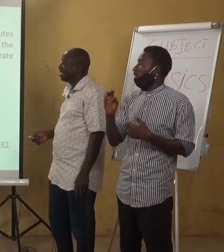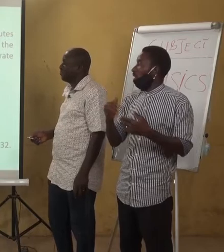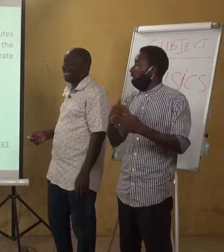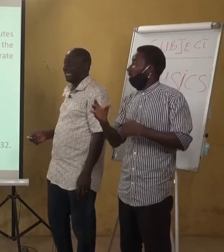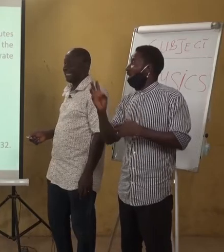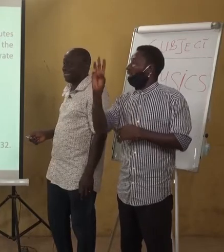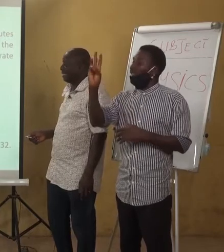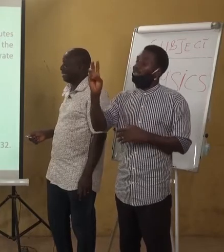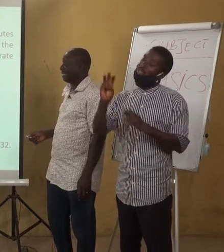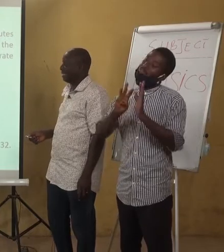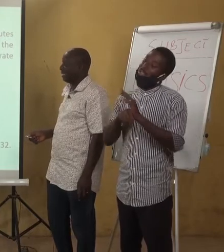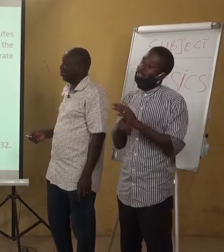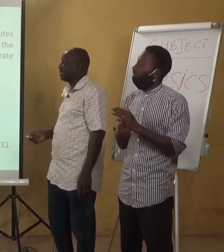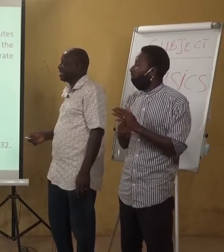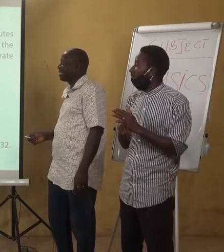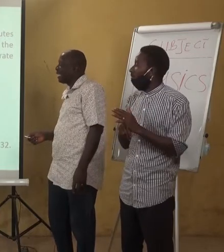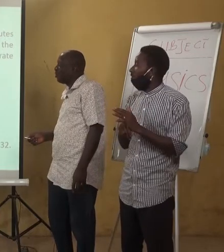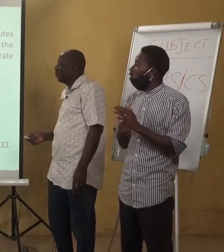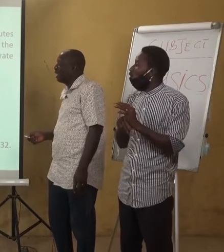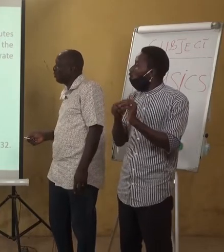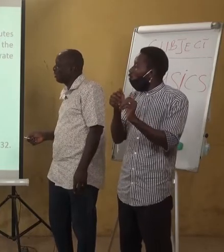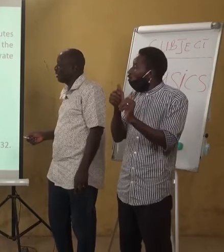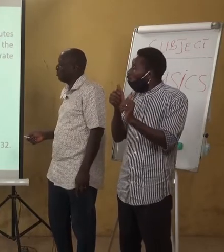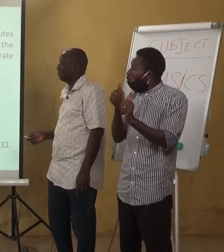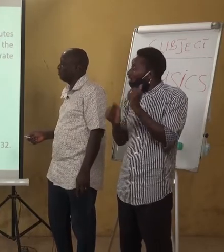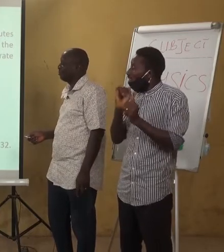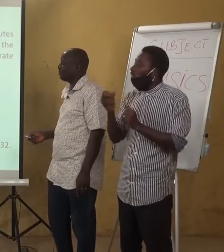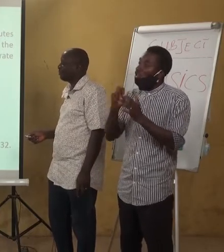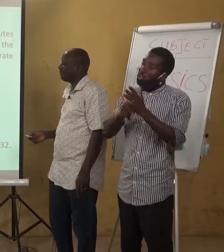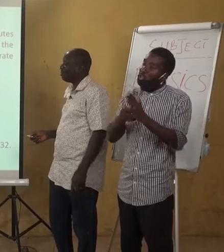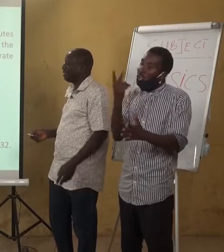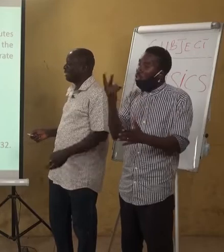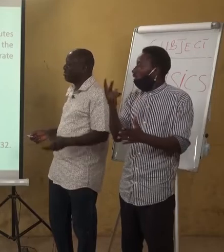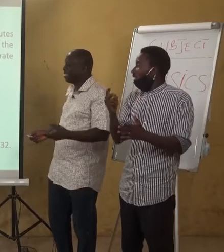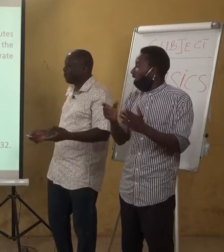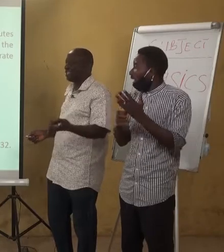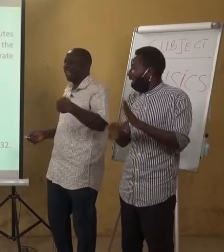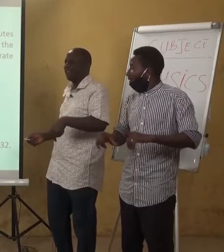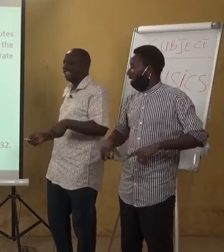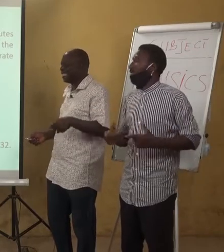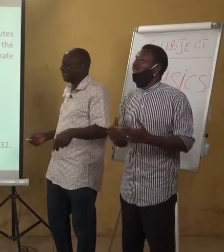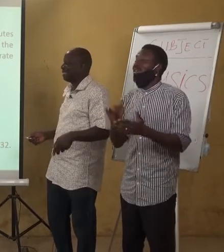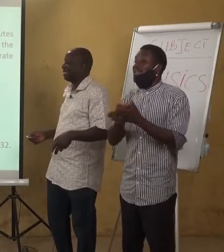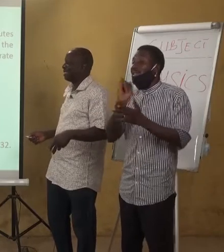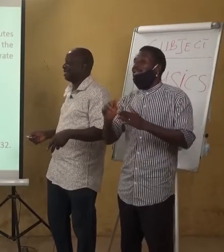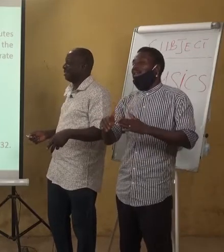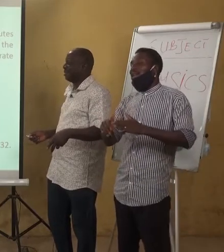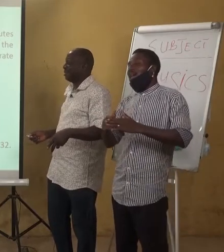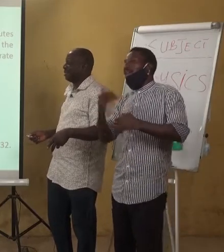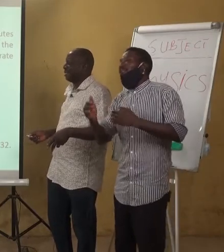After 6 minutes, which is second half-life, that means after another 3